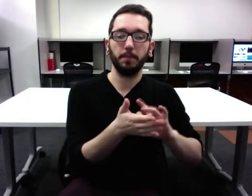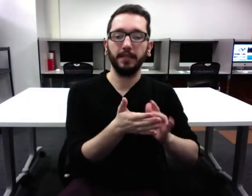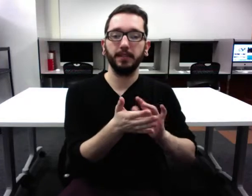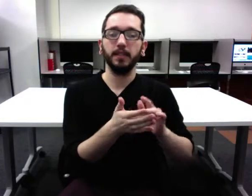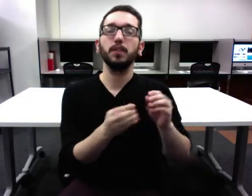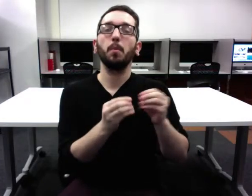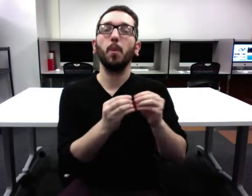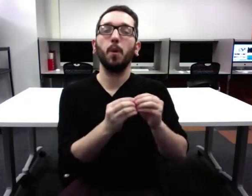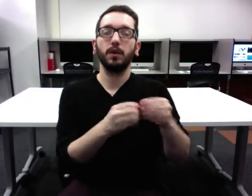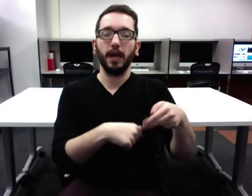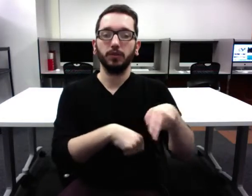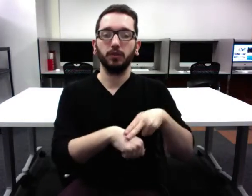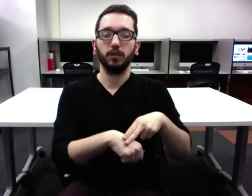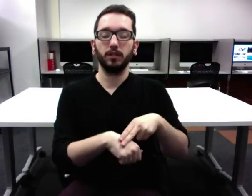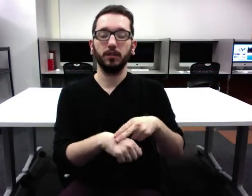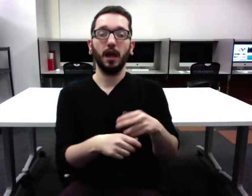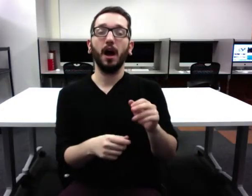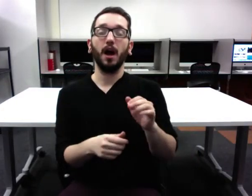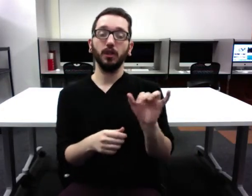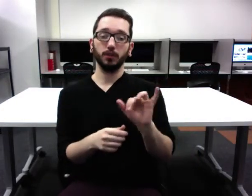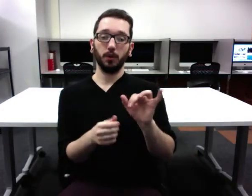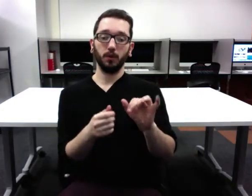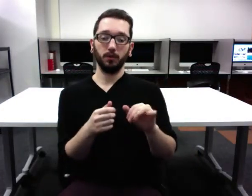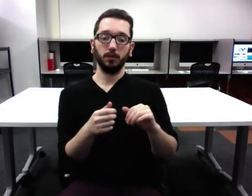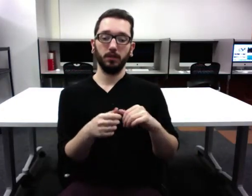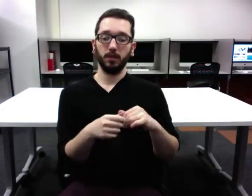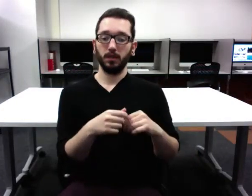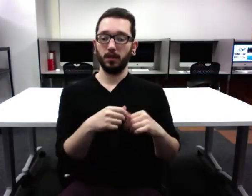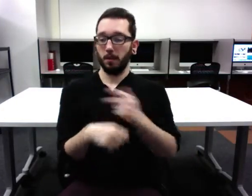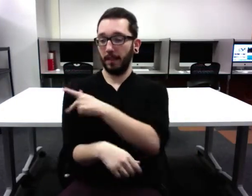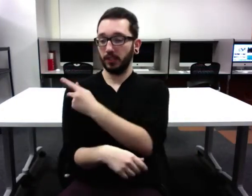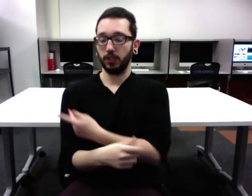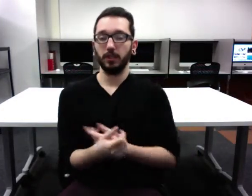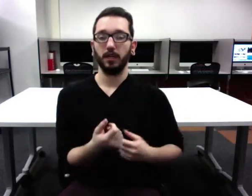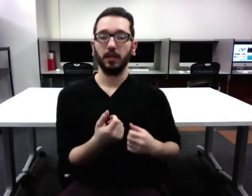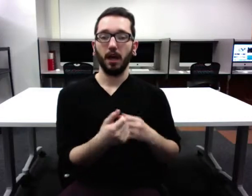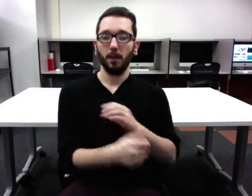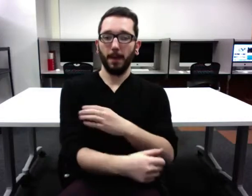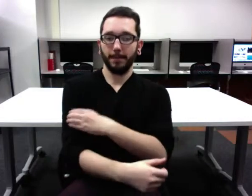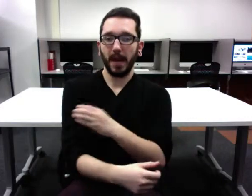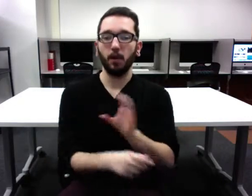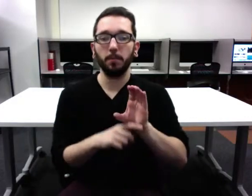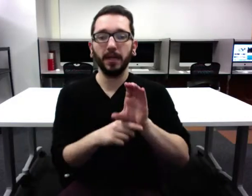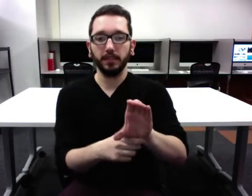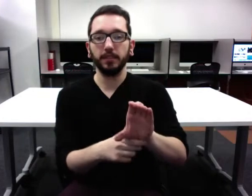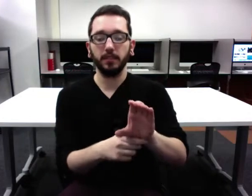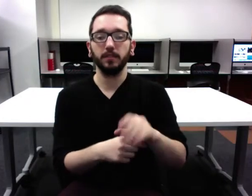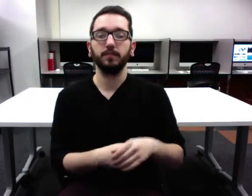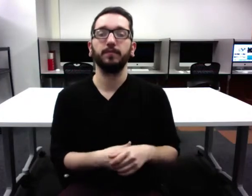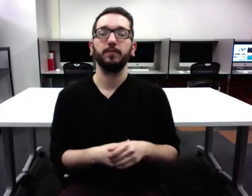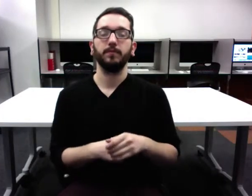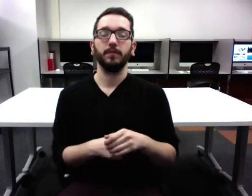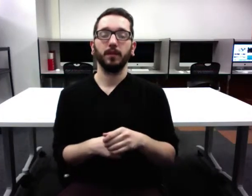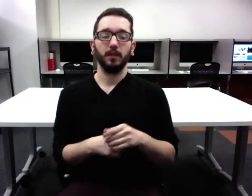on patient empowerment, where the patient is often given the choices, the control is really